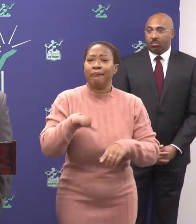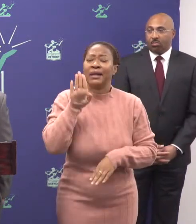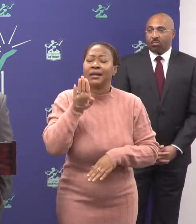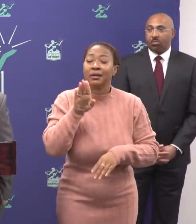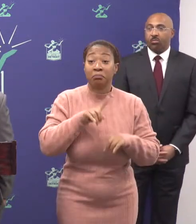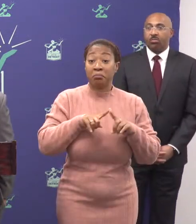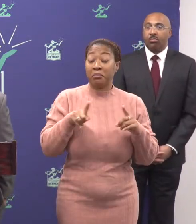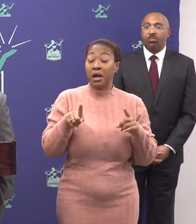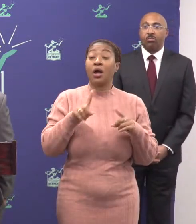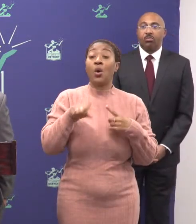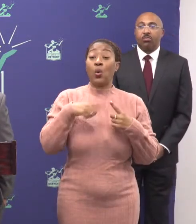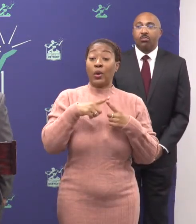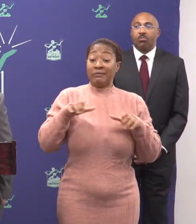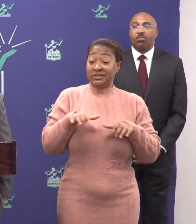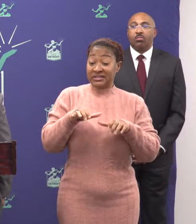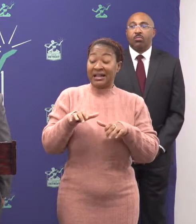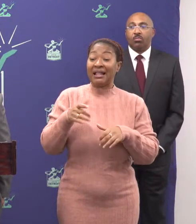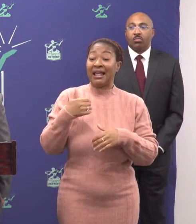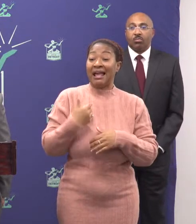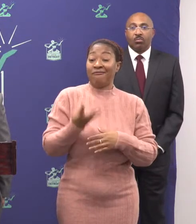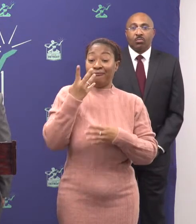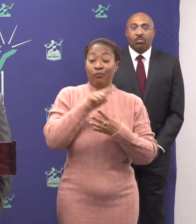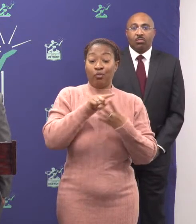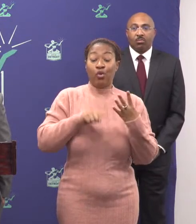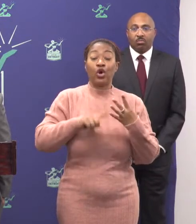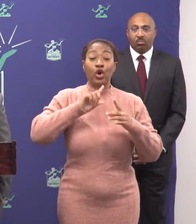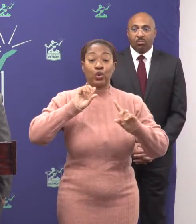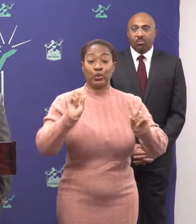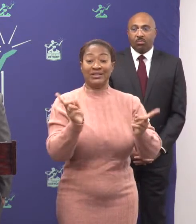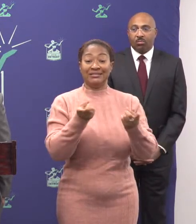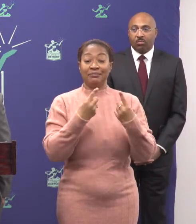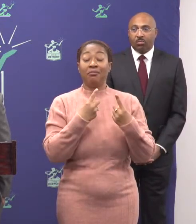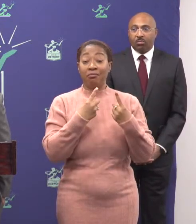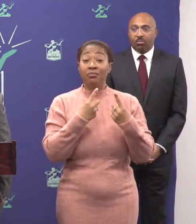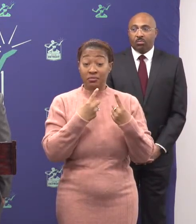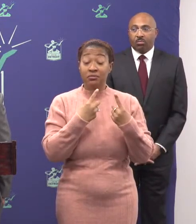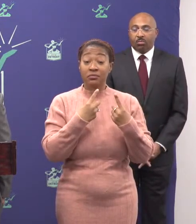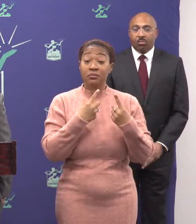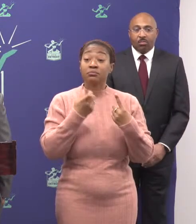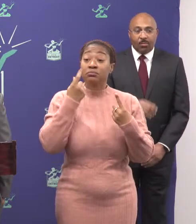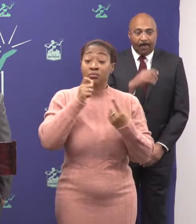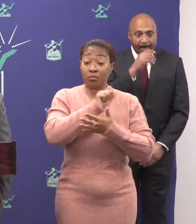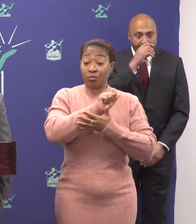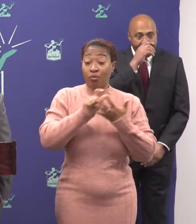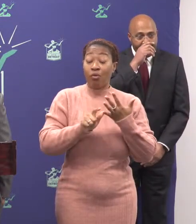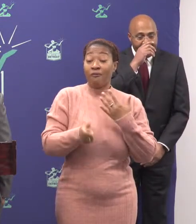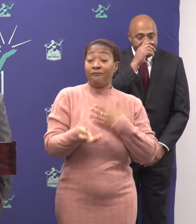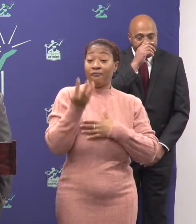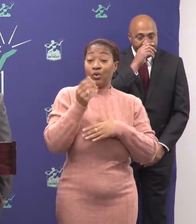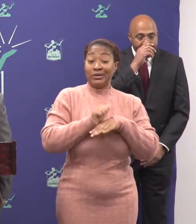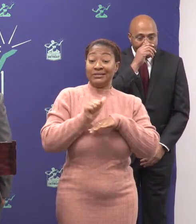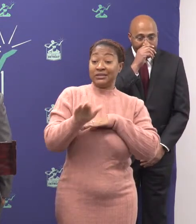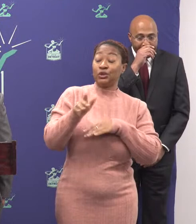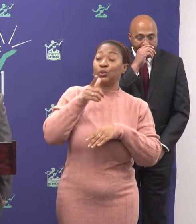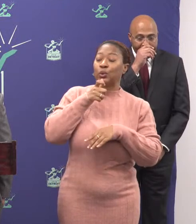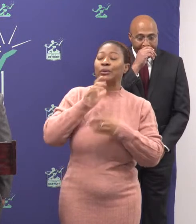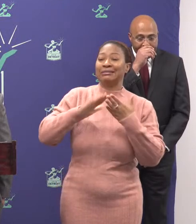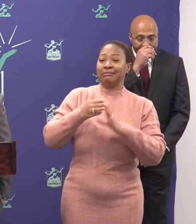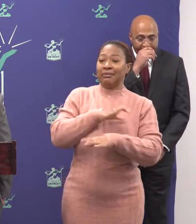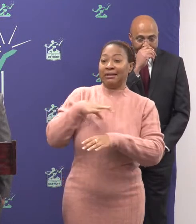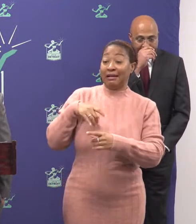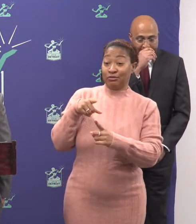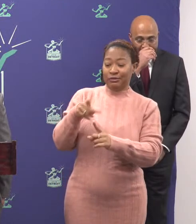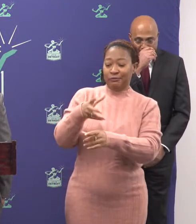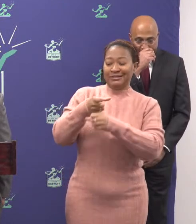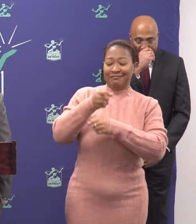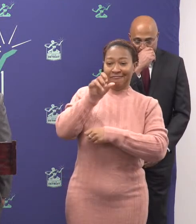it was done, there were four responsive bidders, and all four were sent to City Council. And